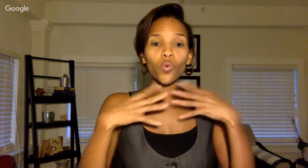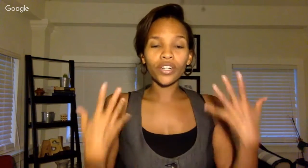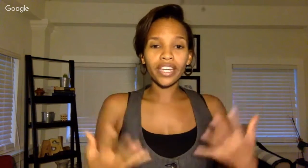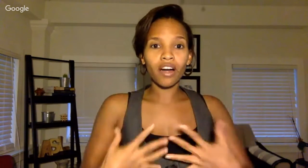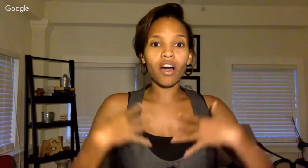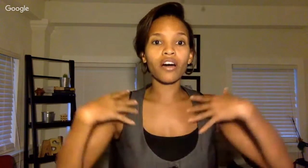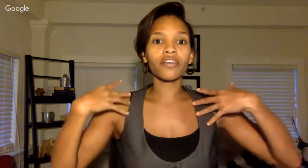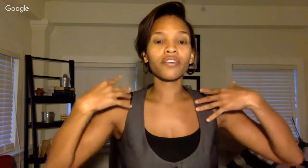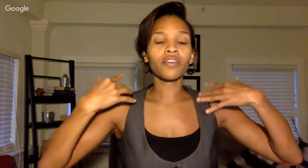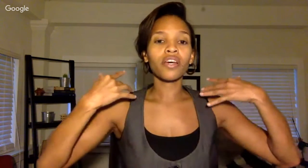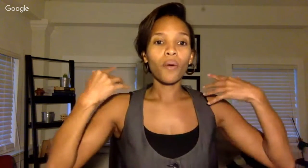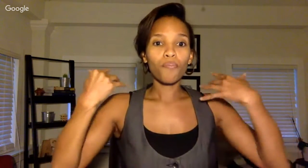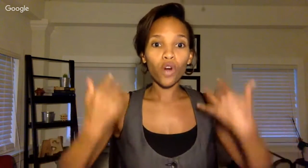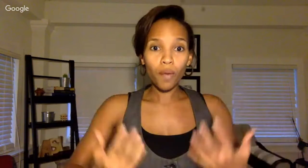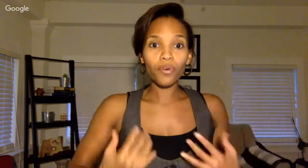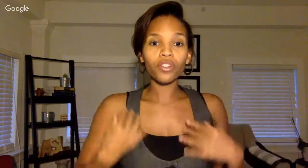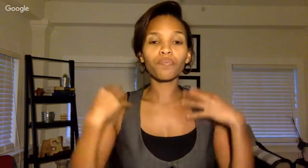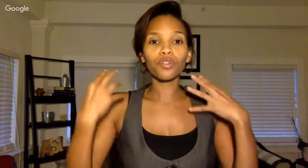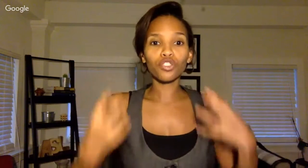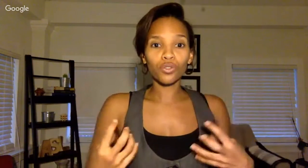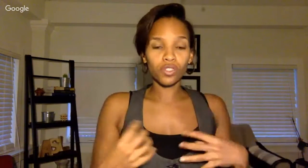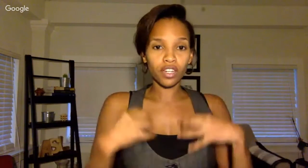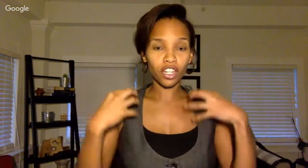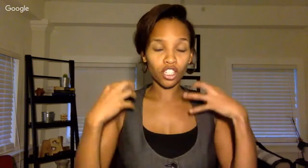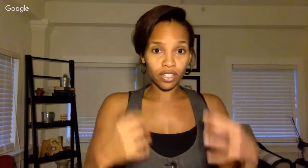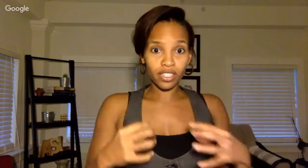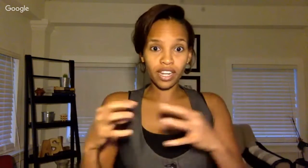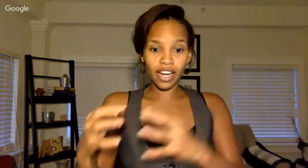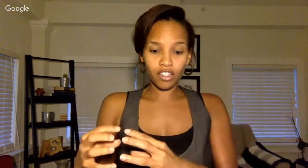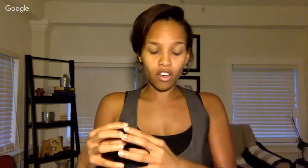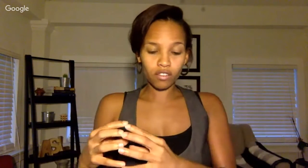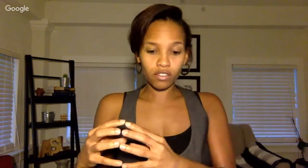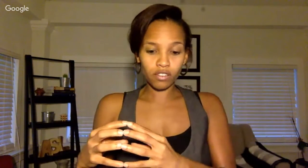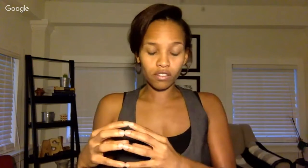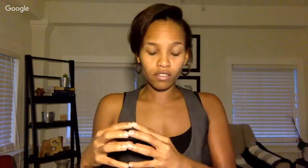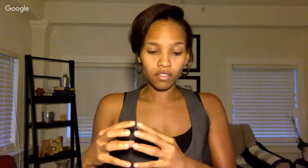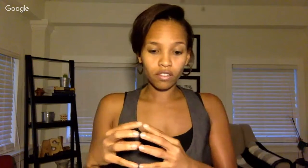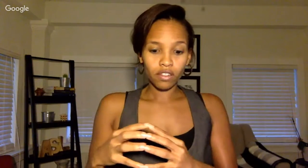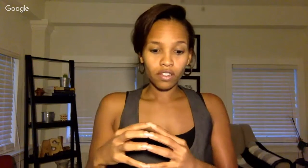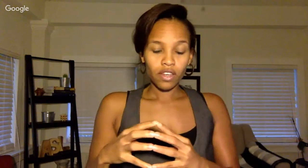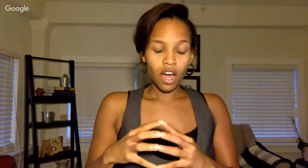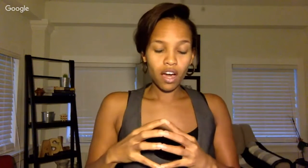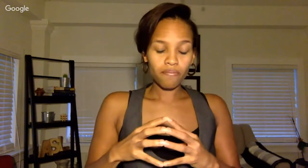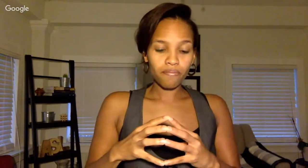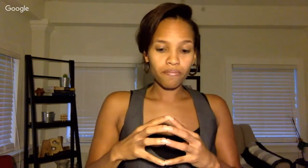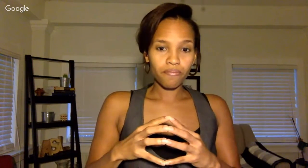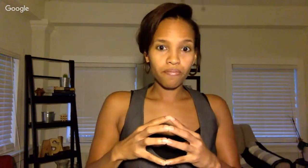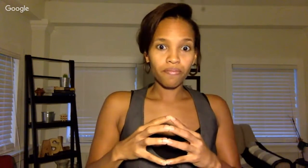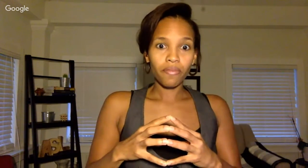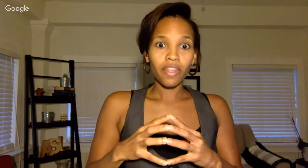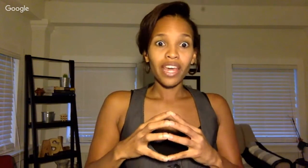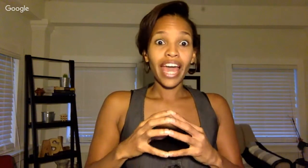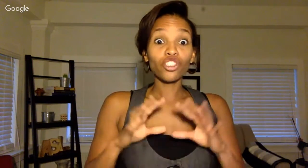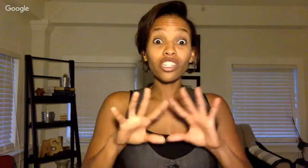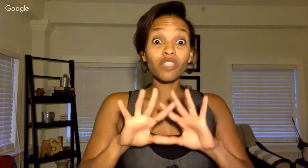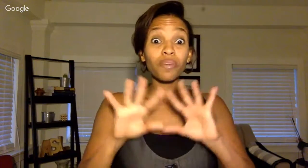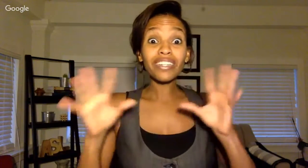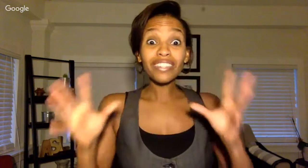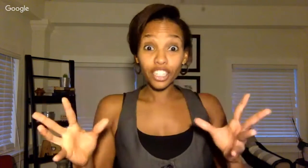working on properly producing constructed dialogues, and just to be